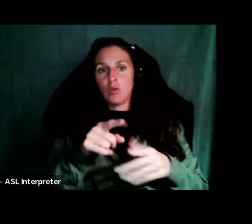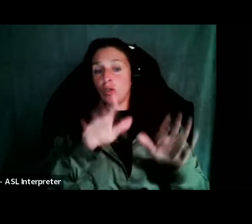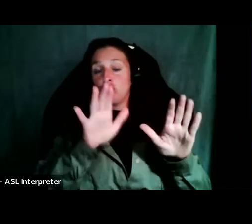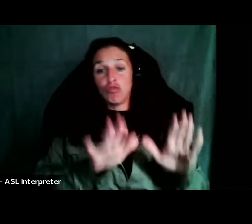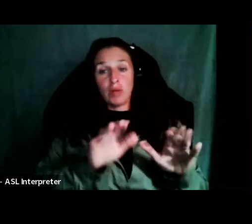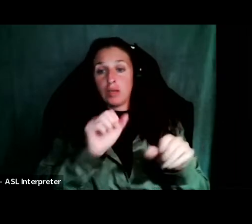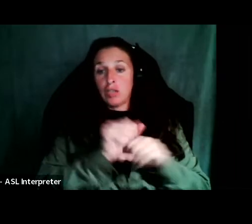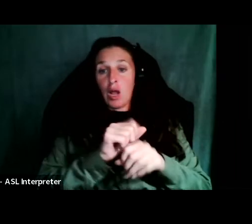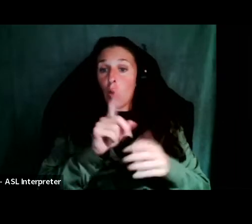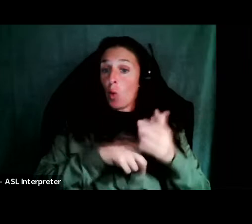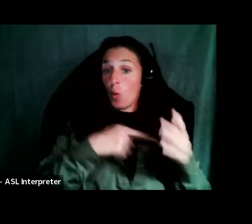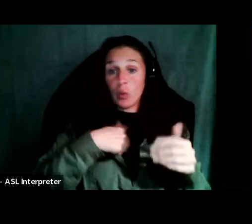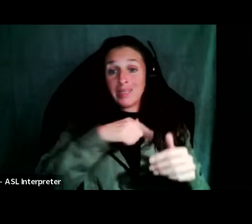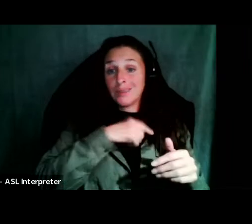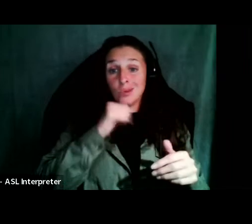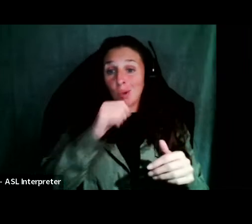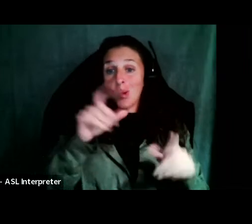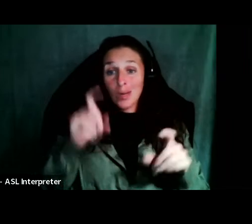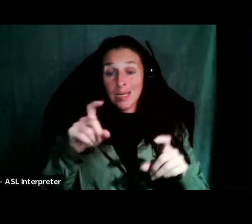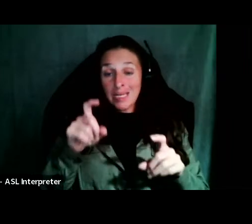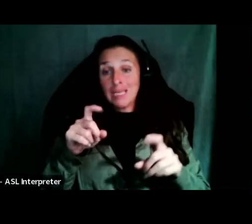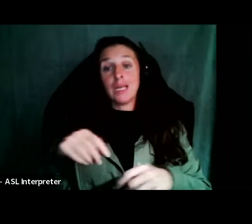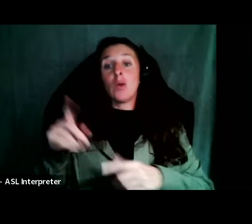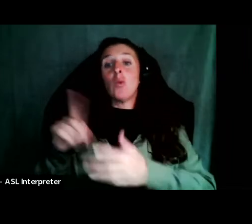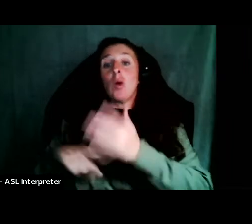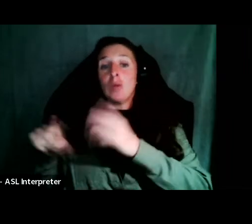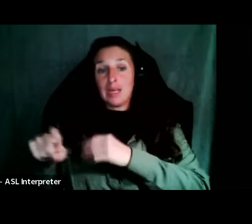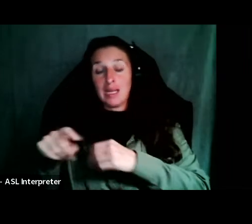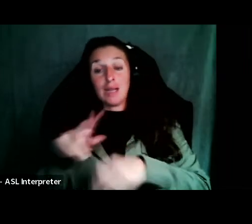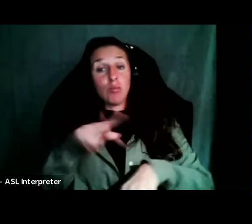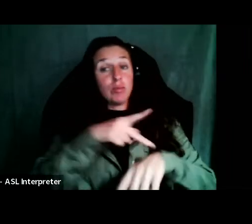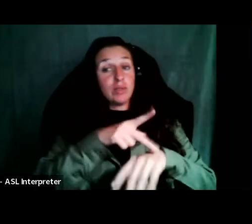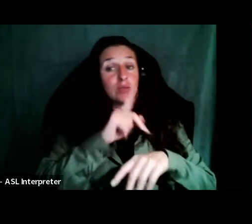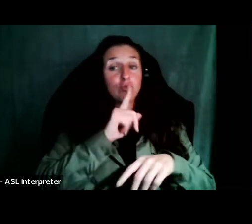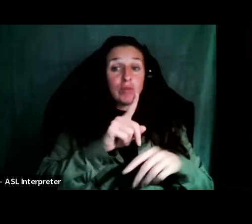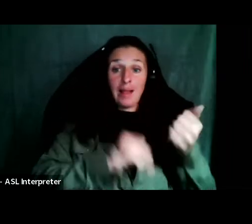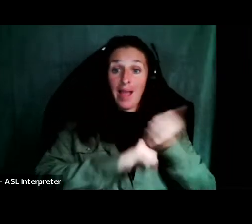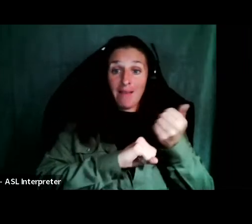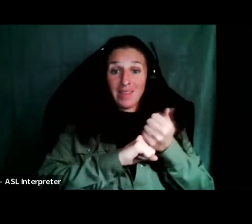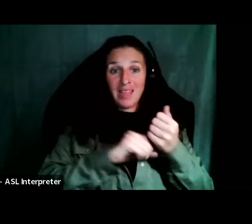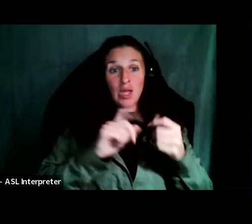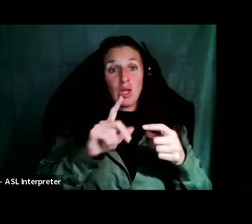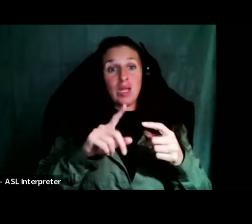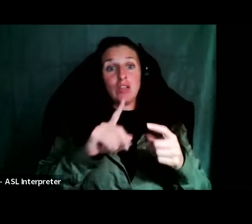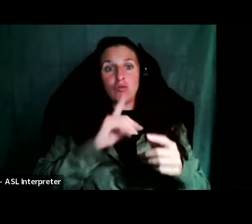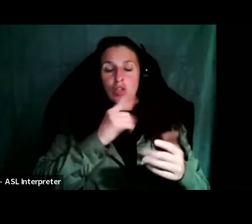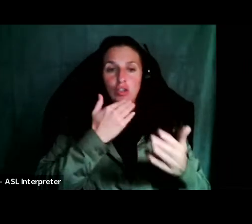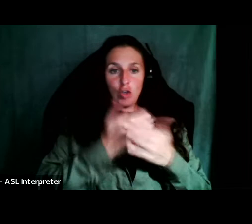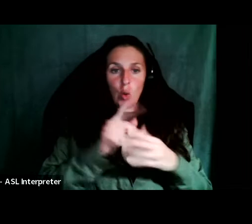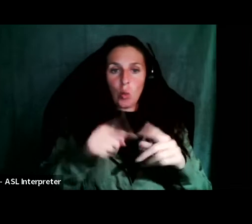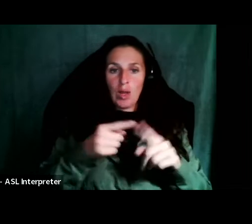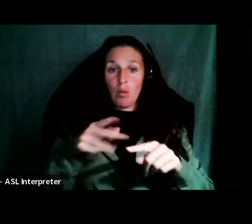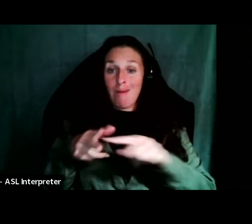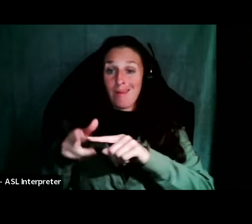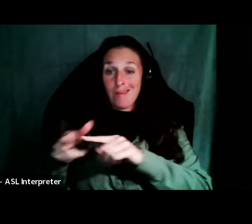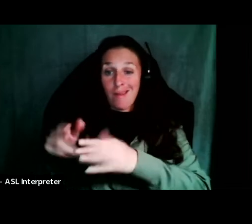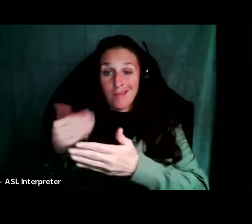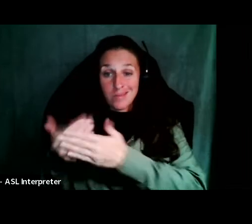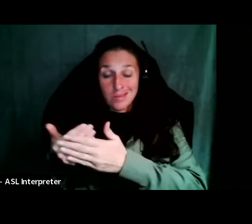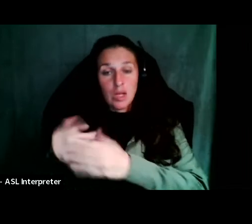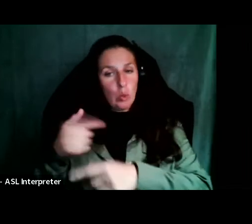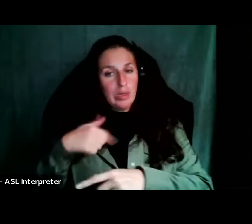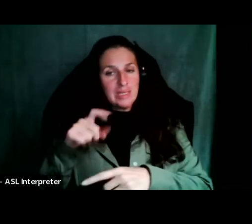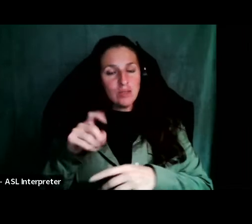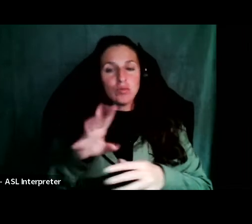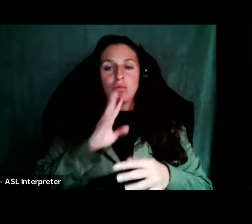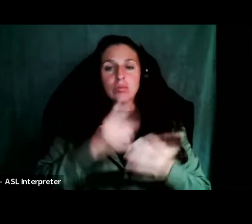need, but this is what we need. And principals are really advocating for it. So it's good. When we get to the cuts though, I think we need to revisit that. I mean, when we start talking